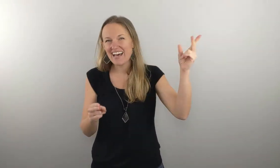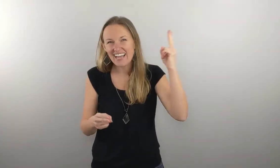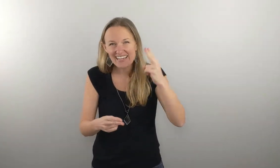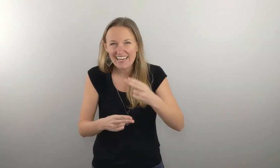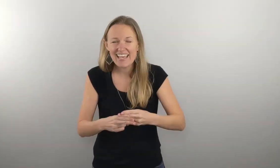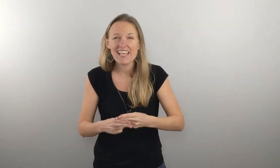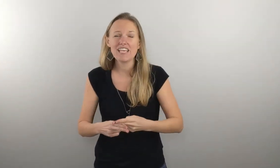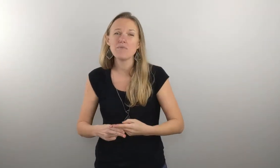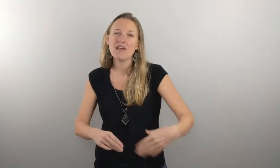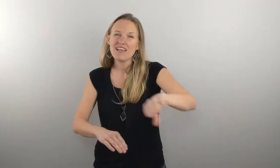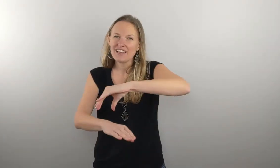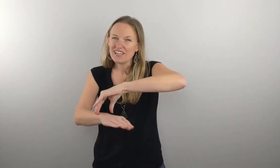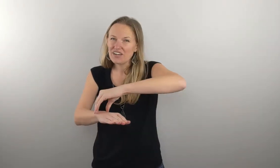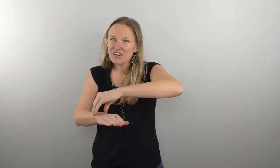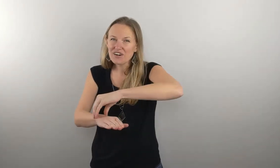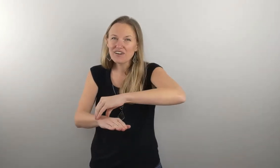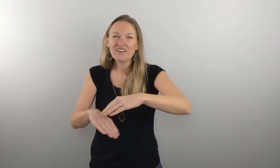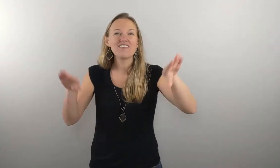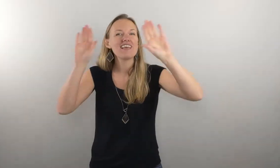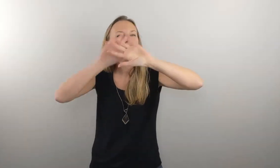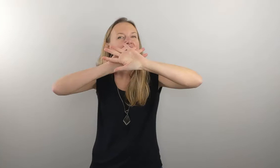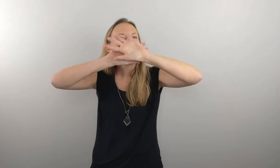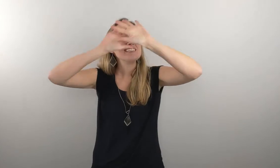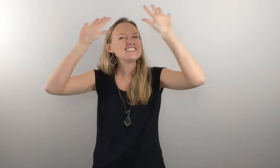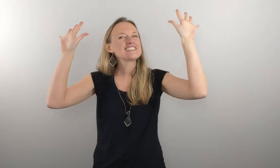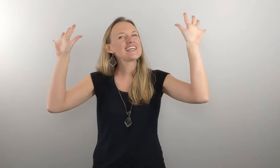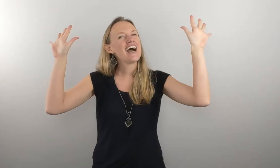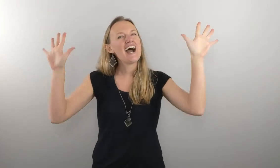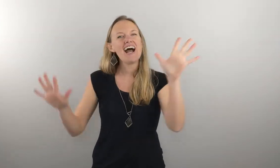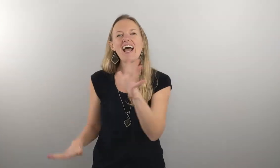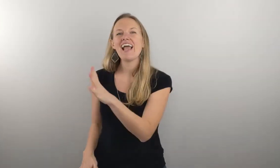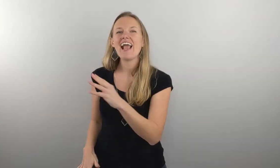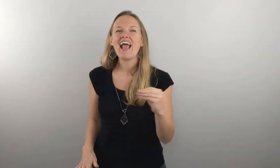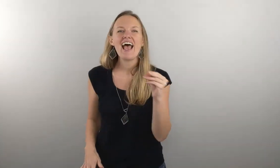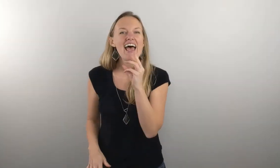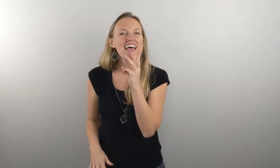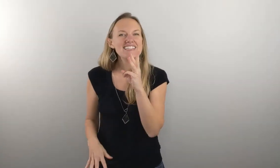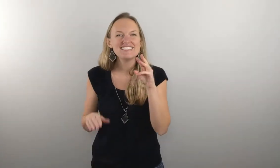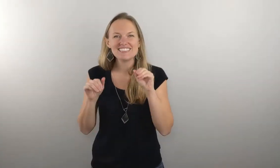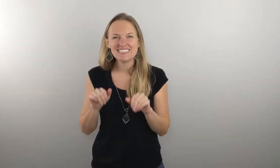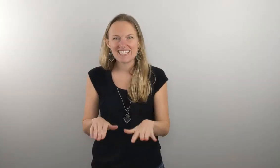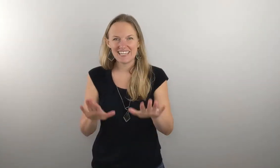thy name in earth and sky and sea.